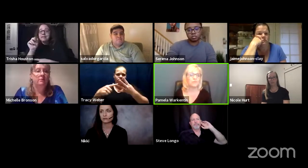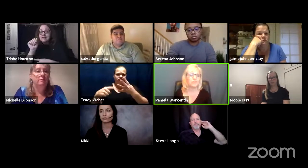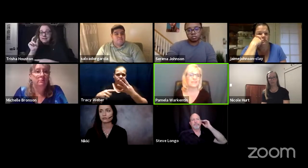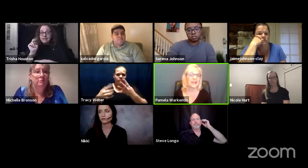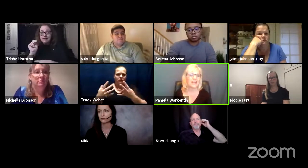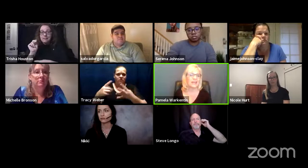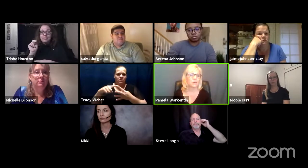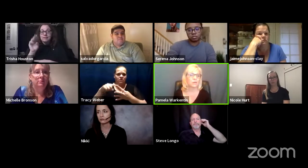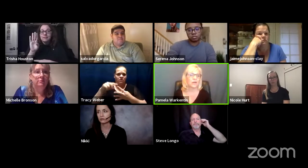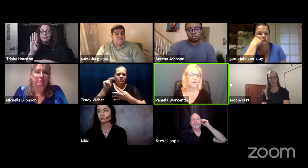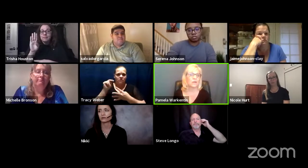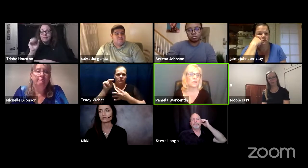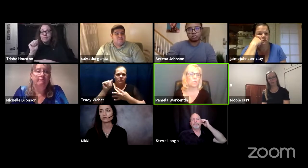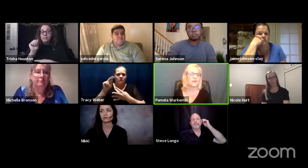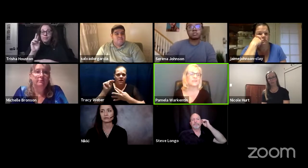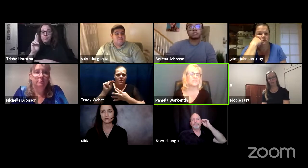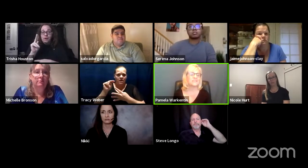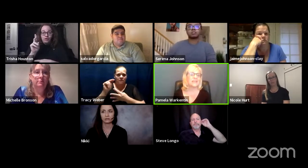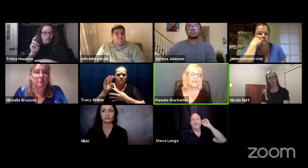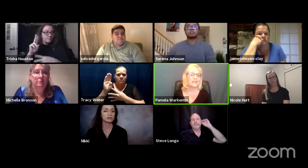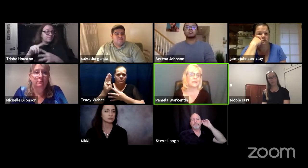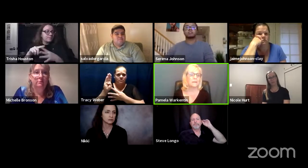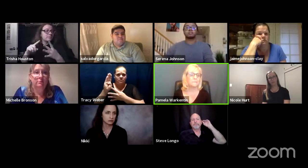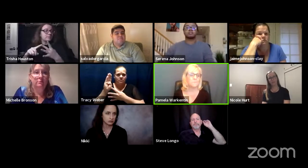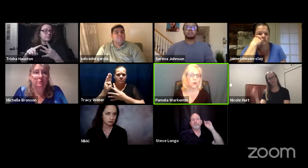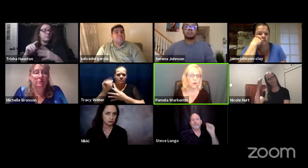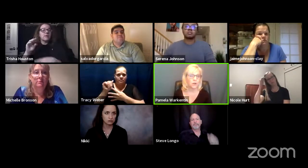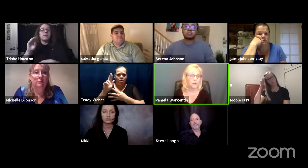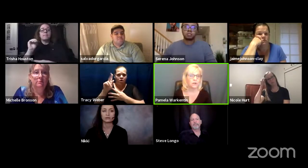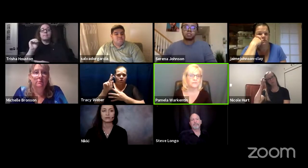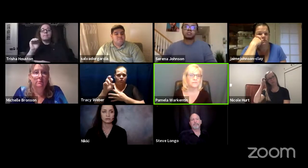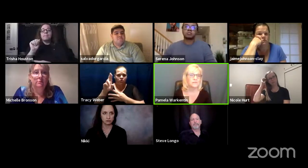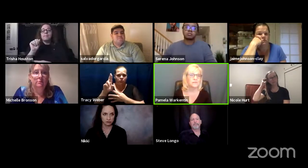individuals in that category. One is Nan Barker,